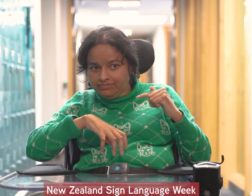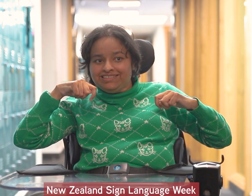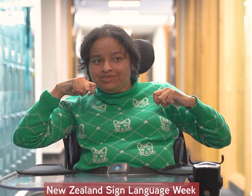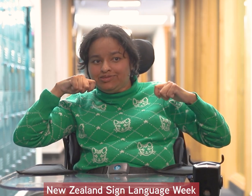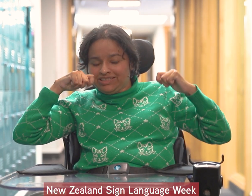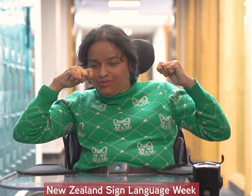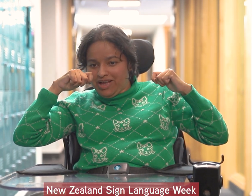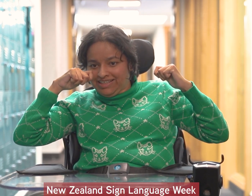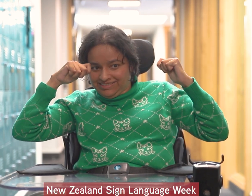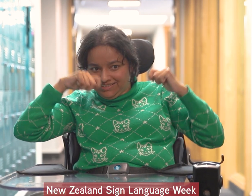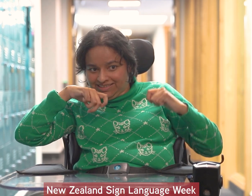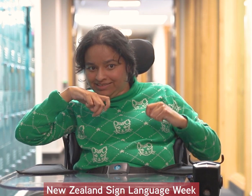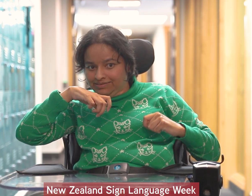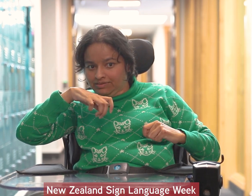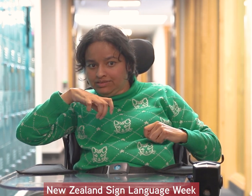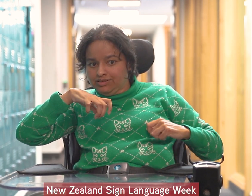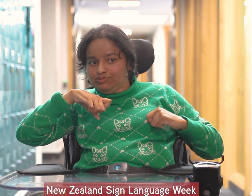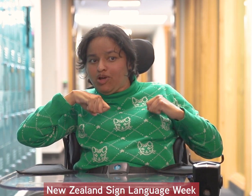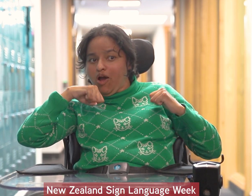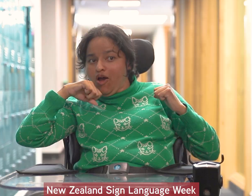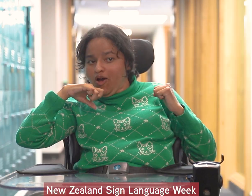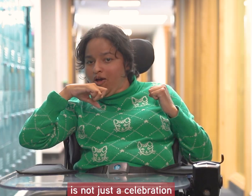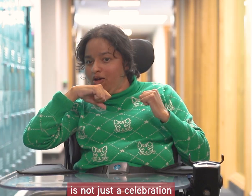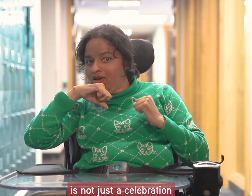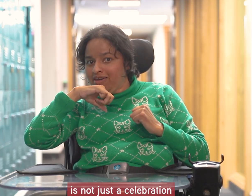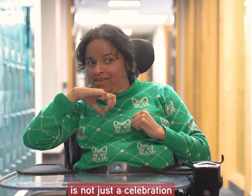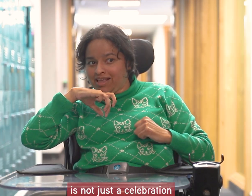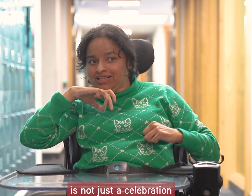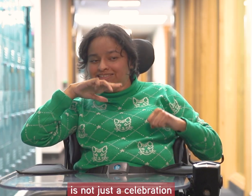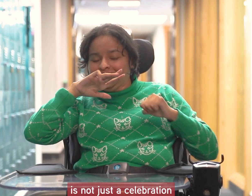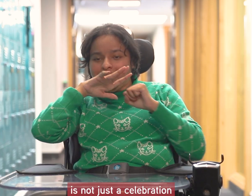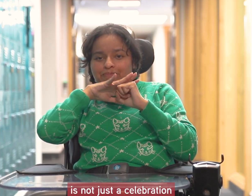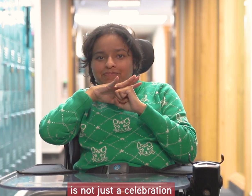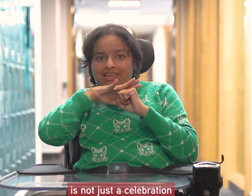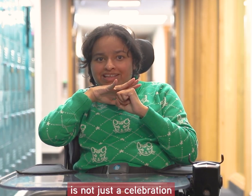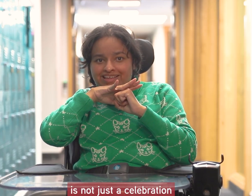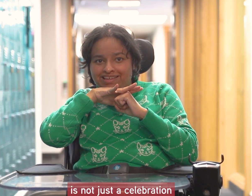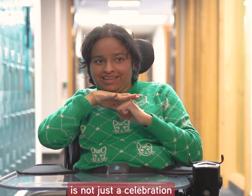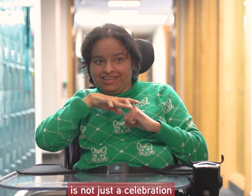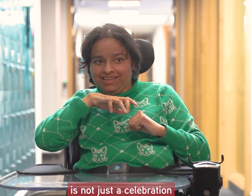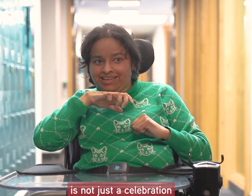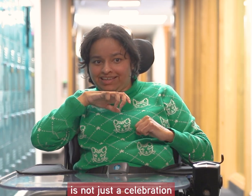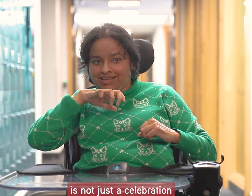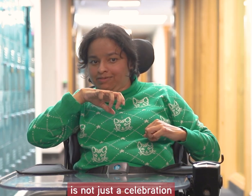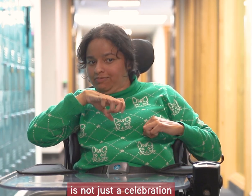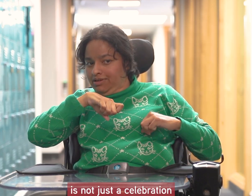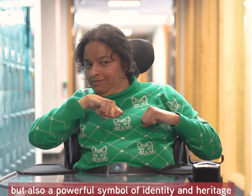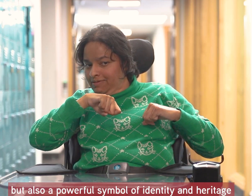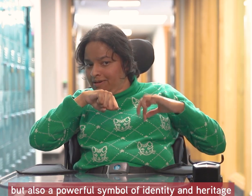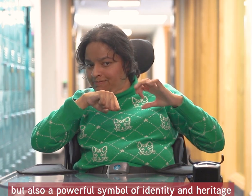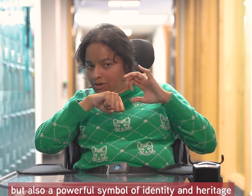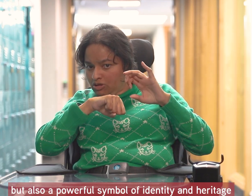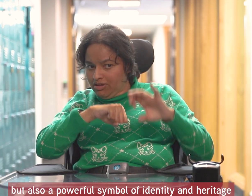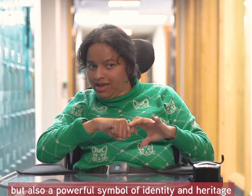New Zealand Sign Language Week is not just a celebration, but also